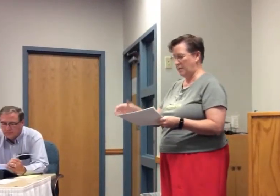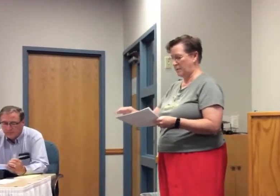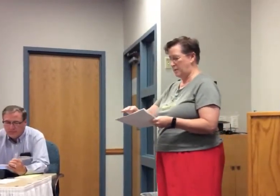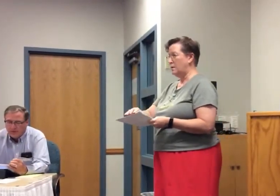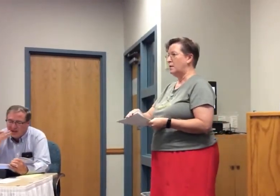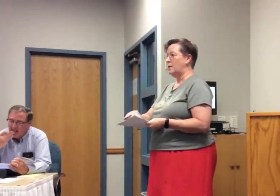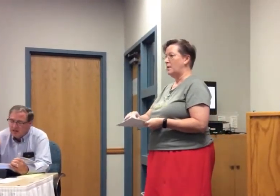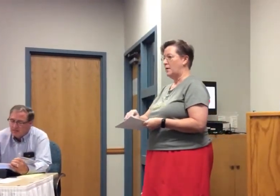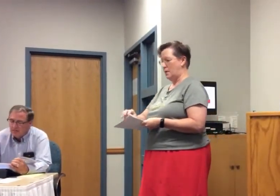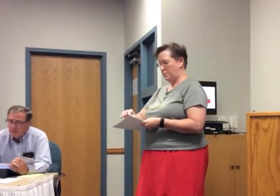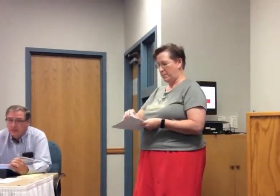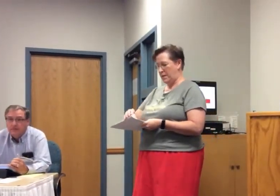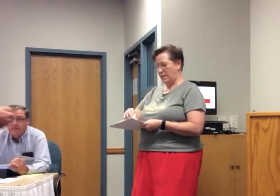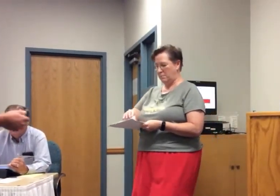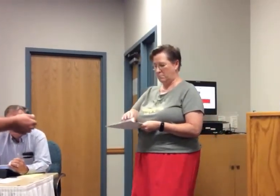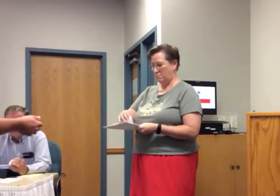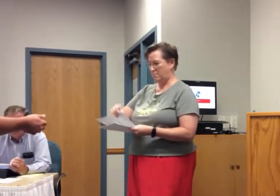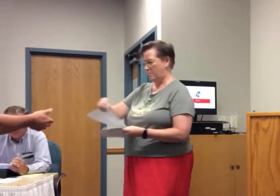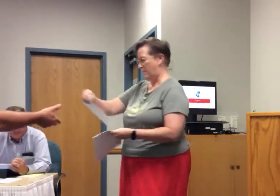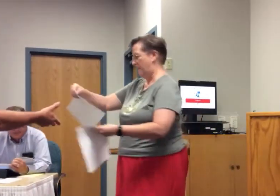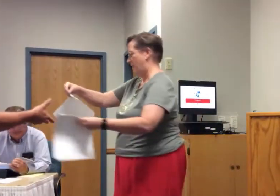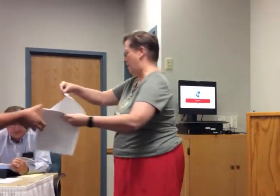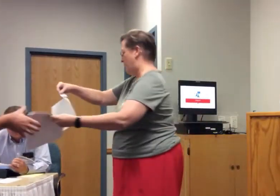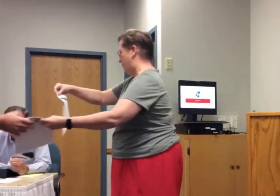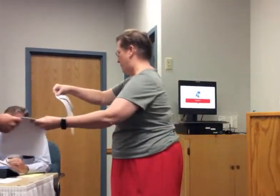no evidence implementing,